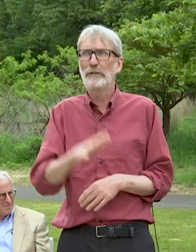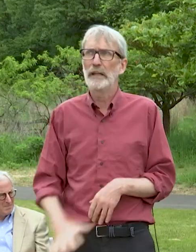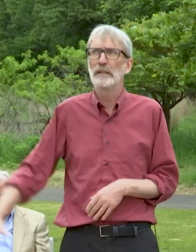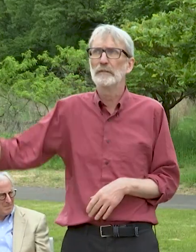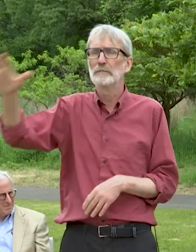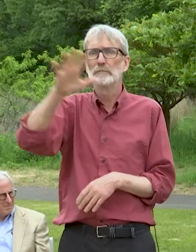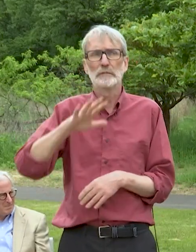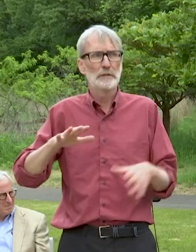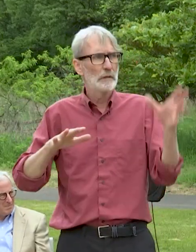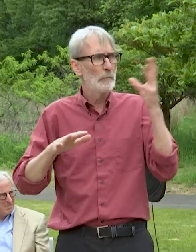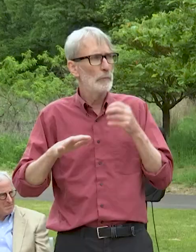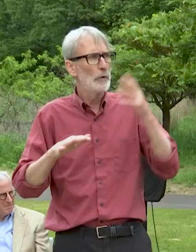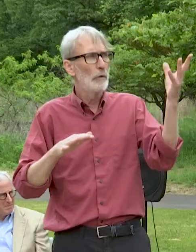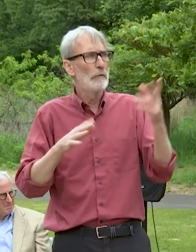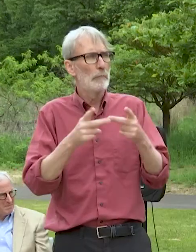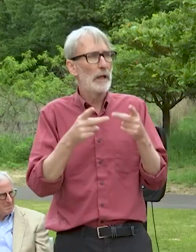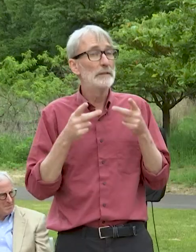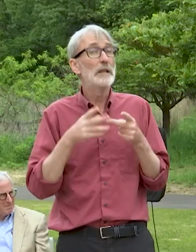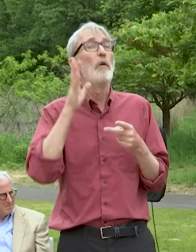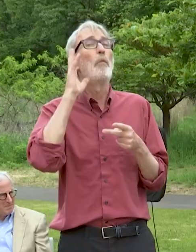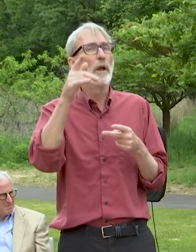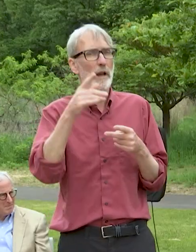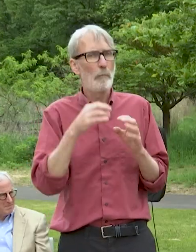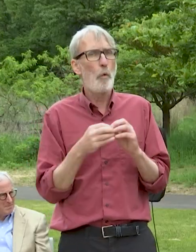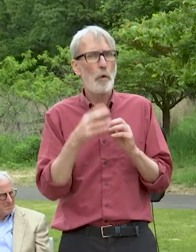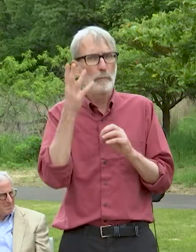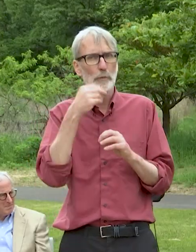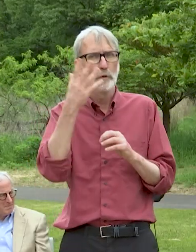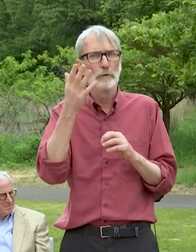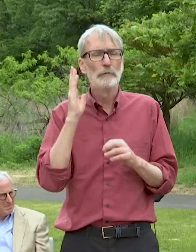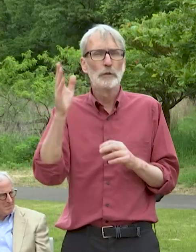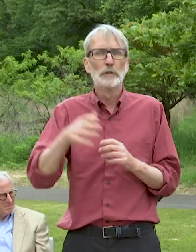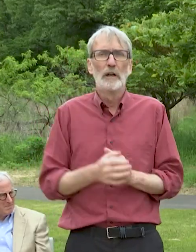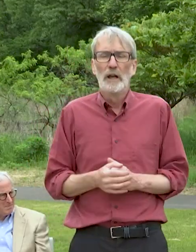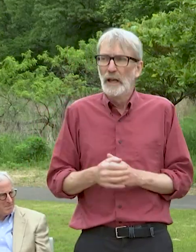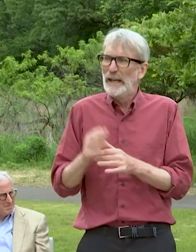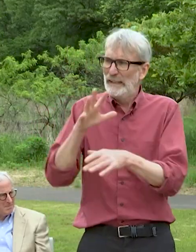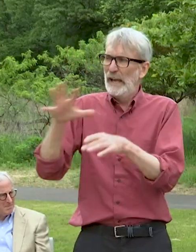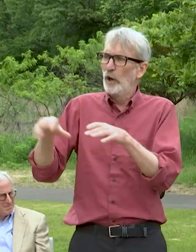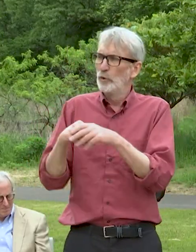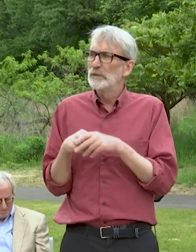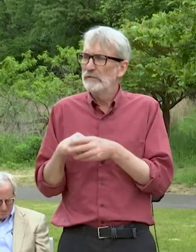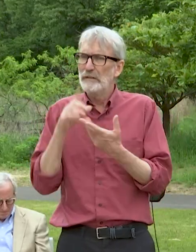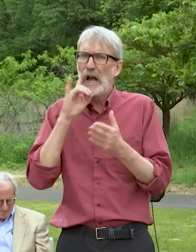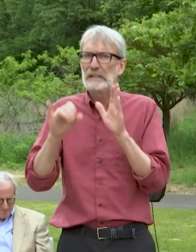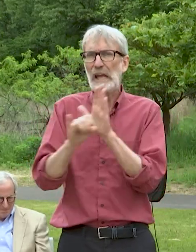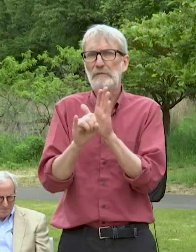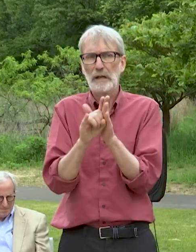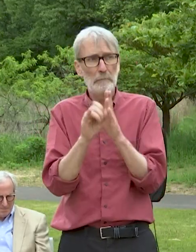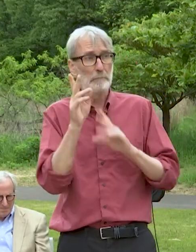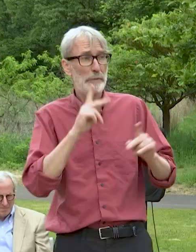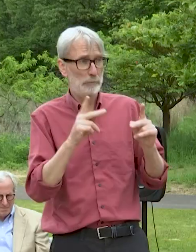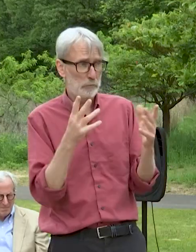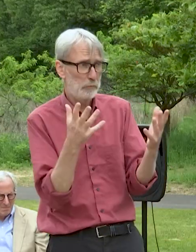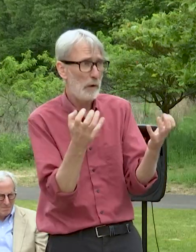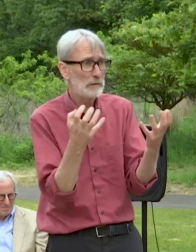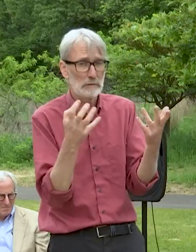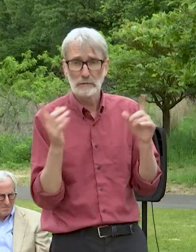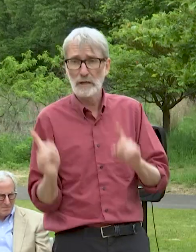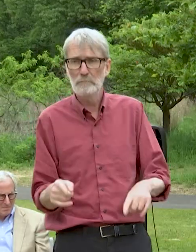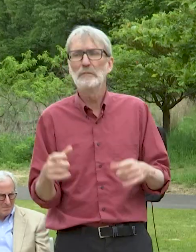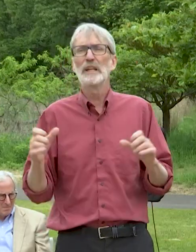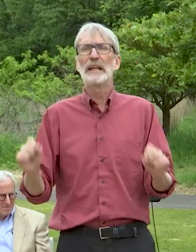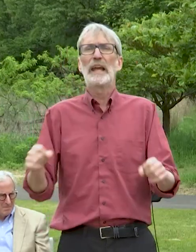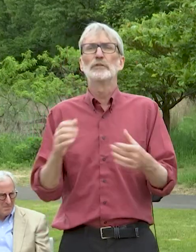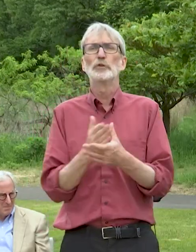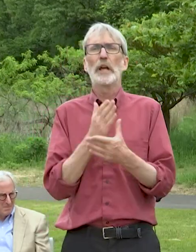So this is a beautiful space. It's going to get more beautiful as we go forward. And it's an inclusive space, identifying that folks who want to come here have the opportunity